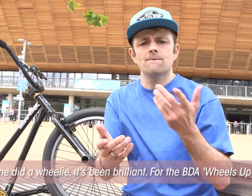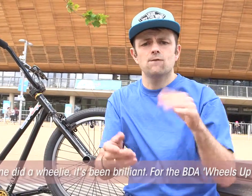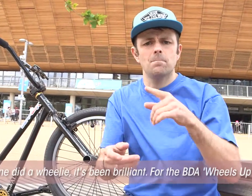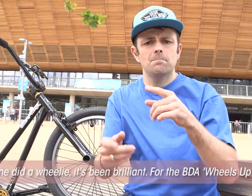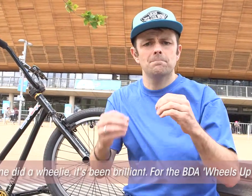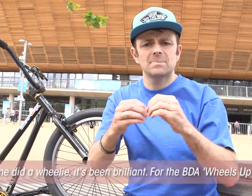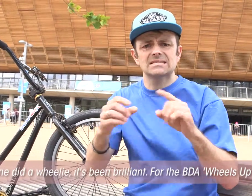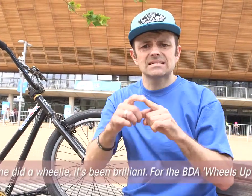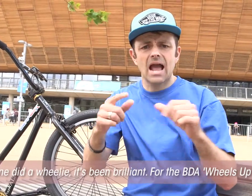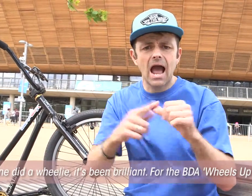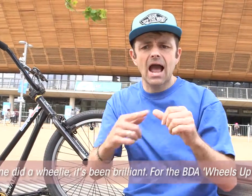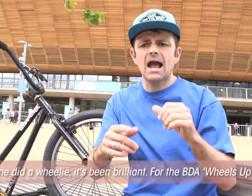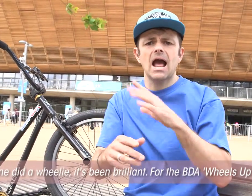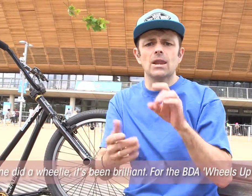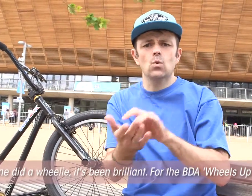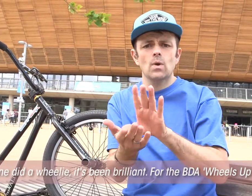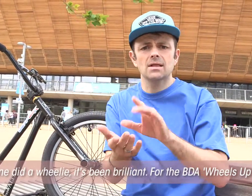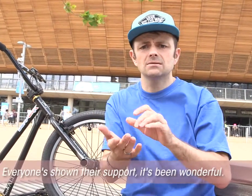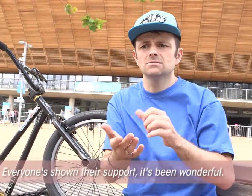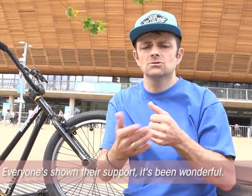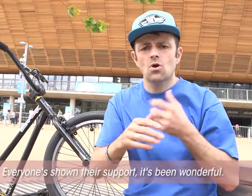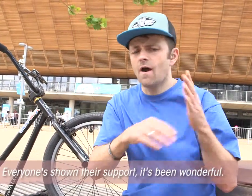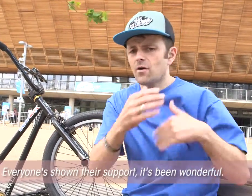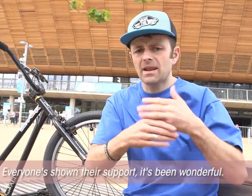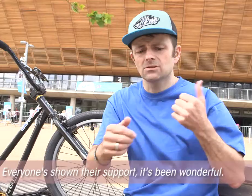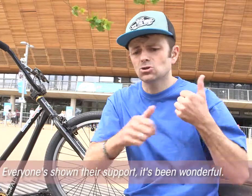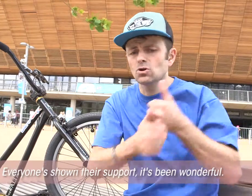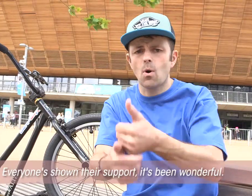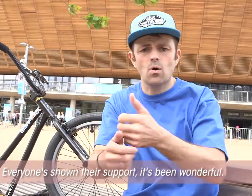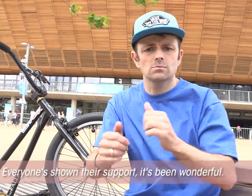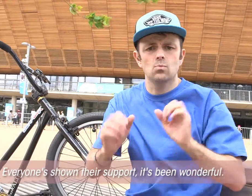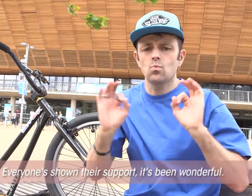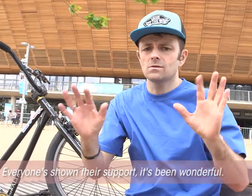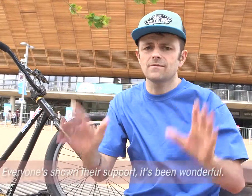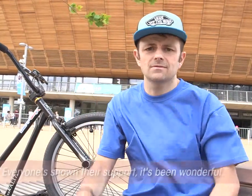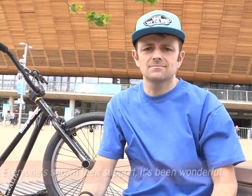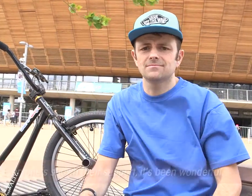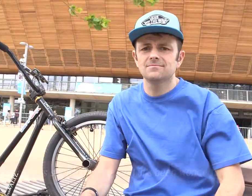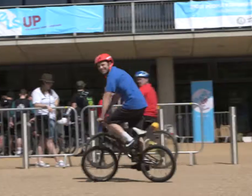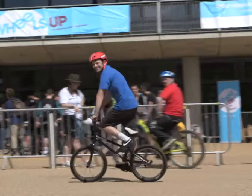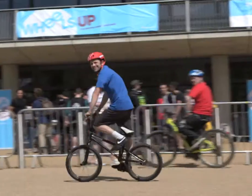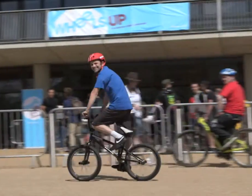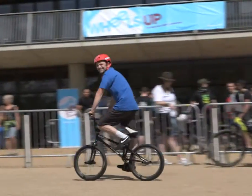for the BDA Wheels Up. Everyone's shown their support. It's been wonderful. Music